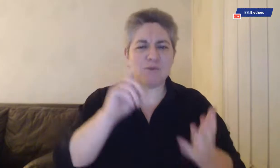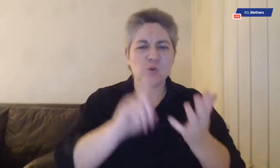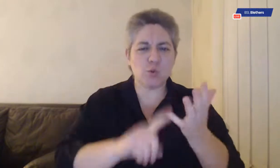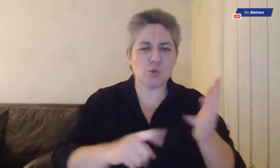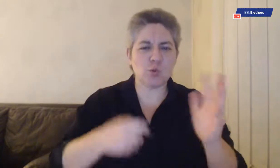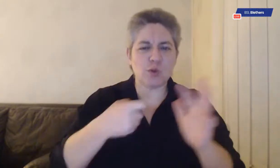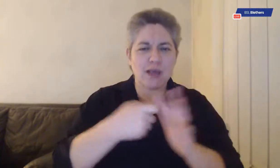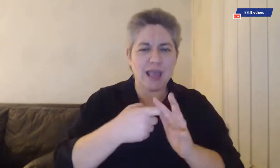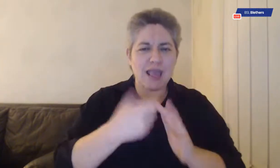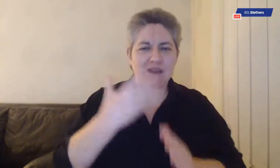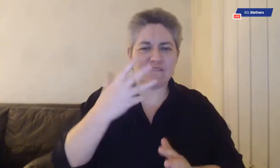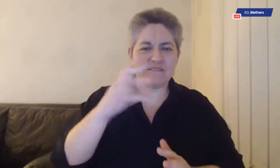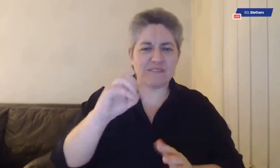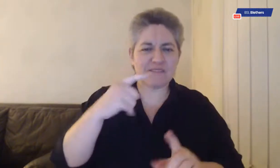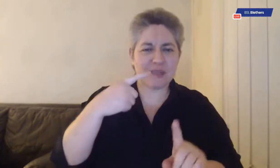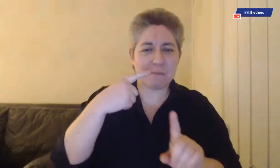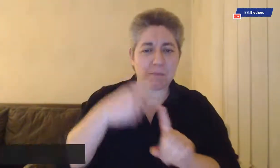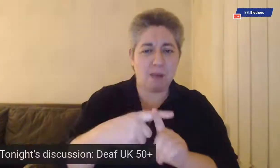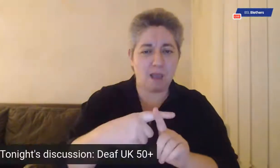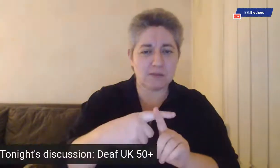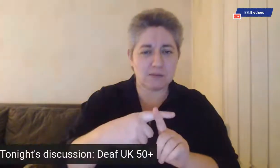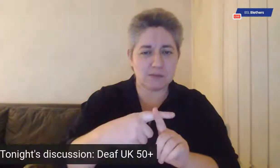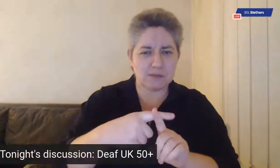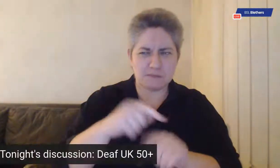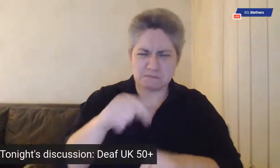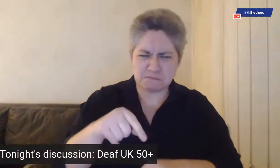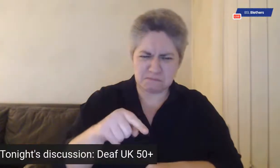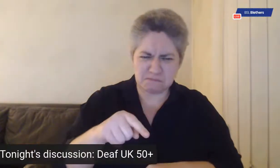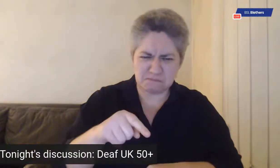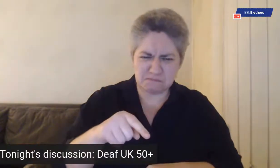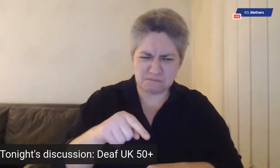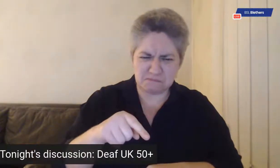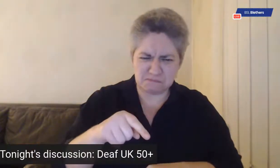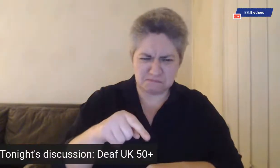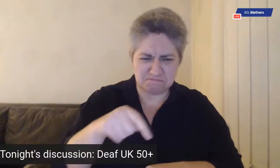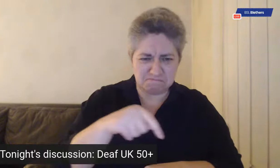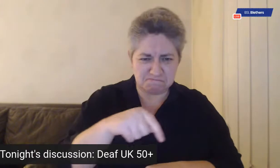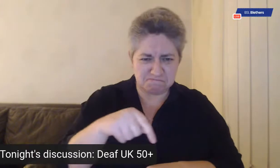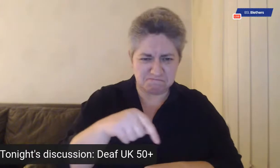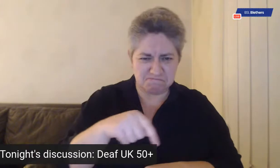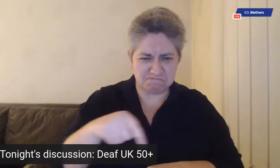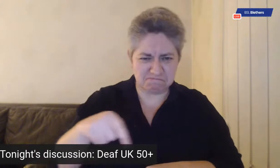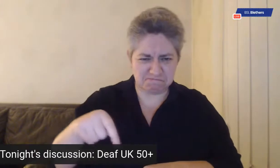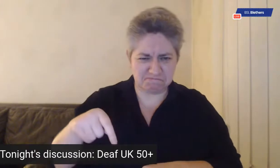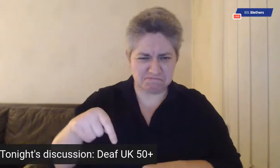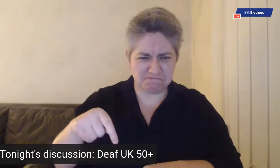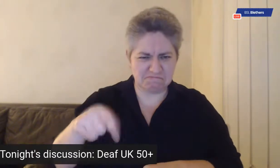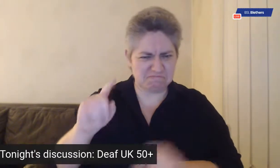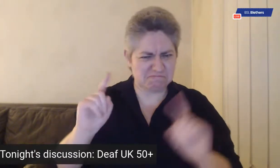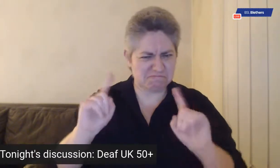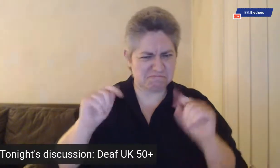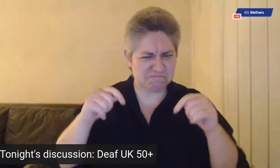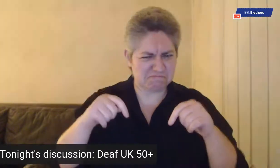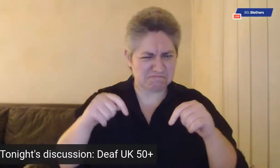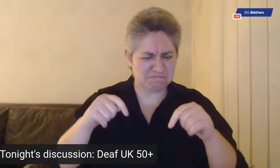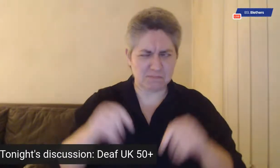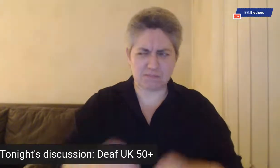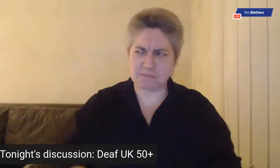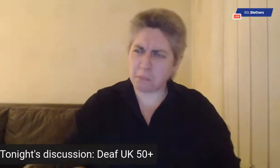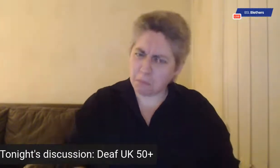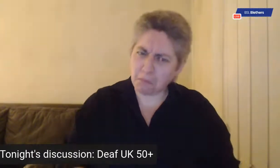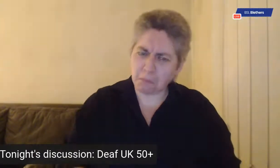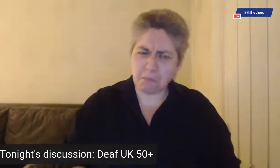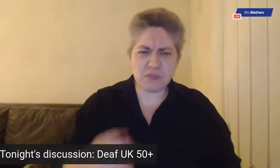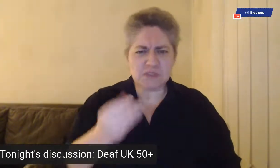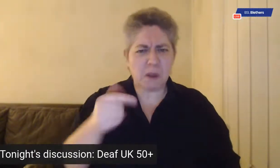sorry, excuse me. Tonight's topic that we'll be discussing will be the organisation Deaf UK 50 Plus.